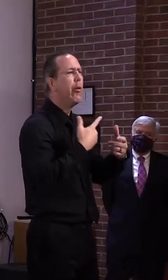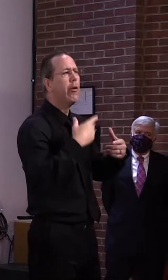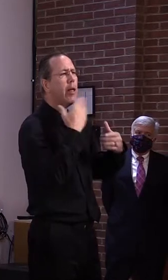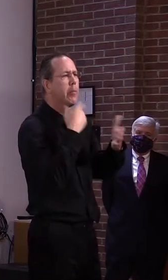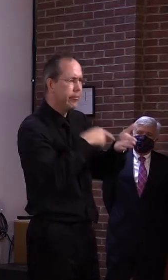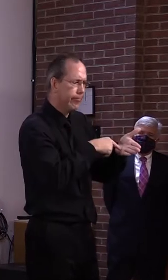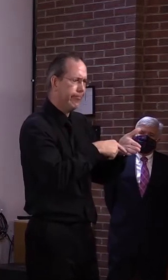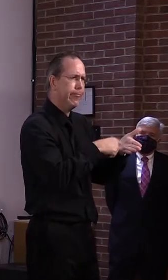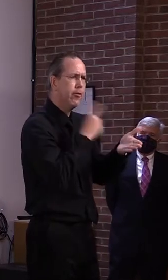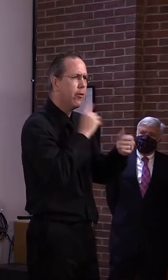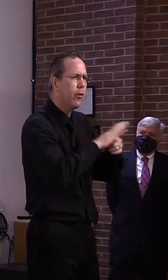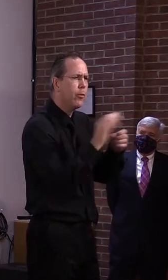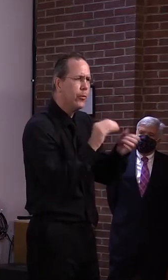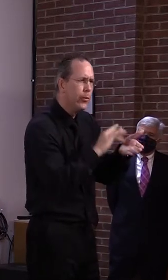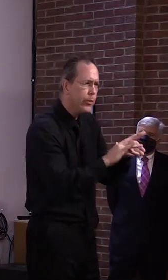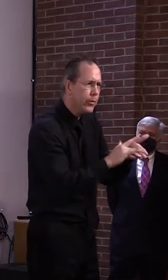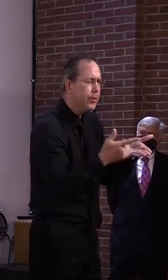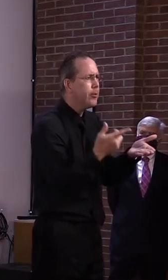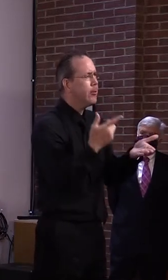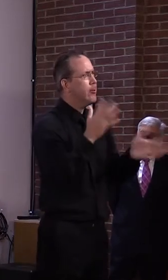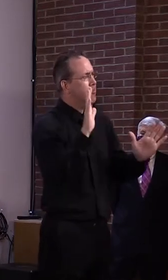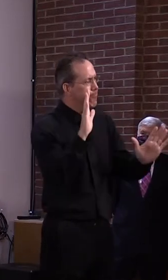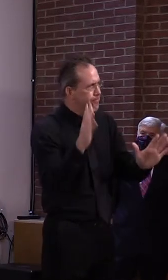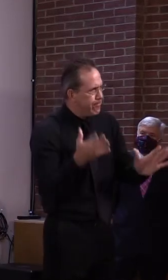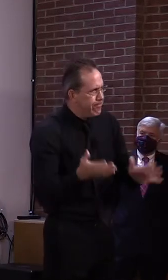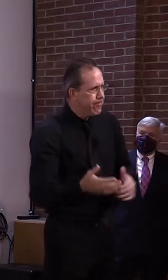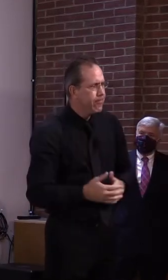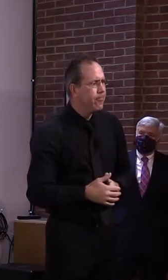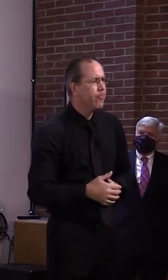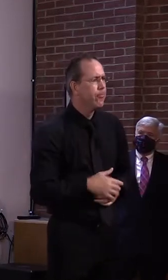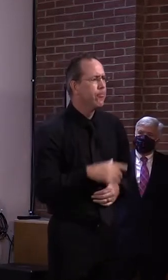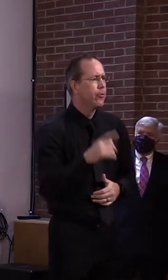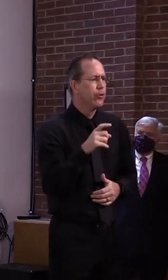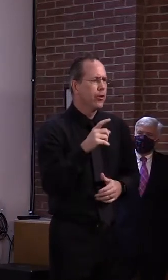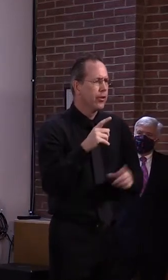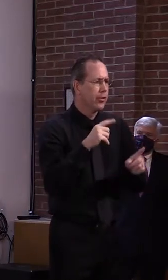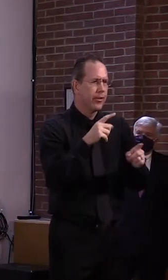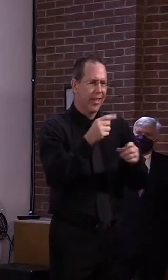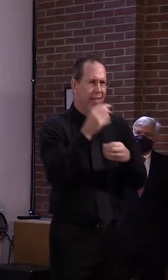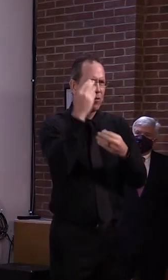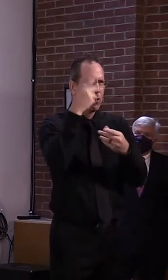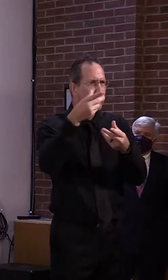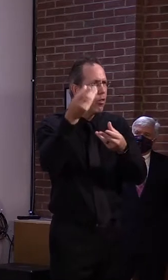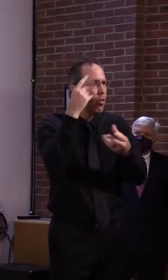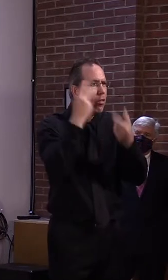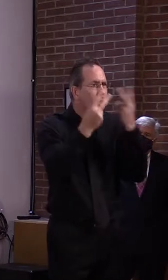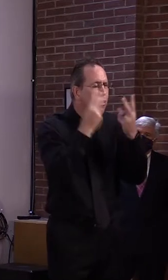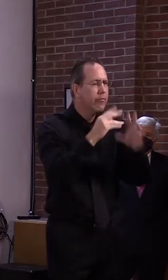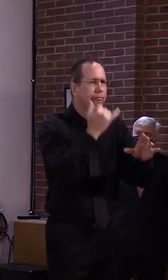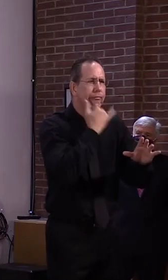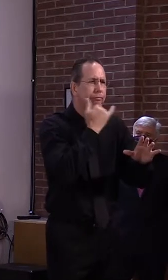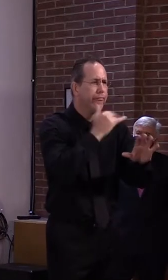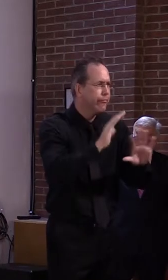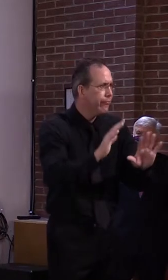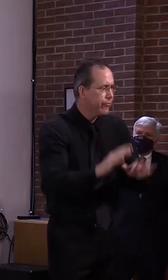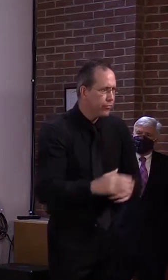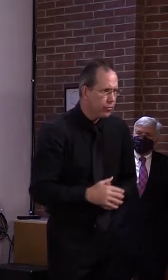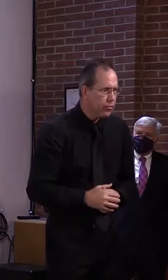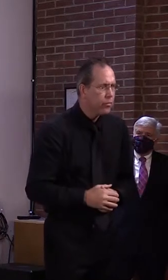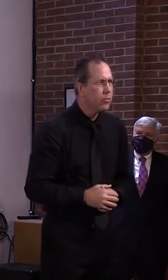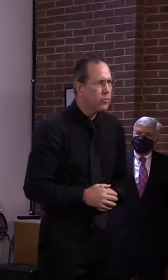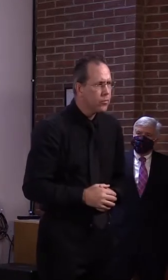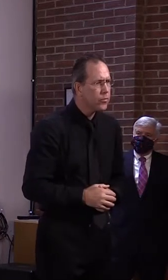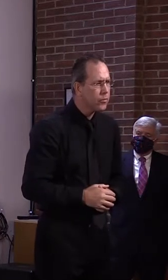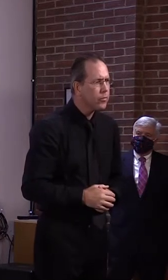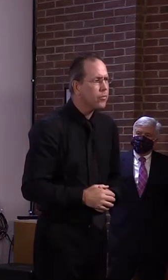day? This data should not give you that impression at all. These are people who have